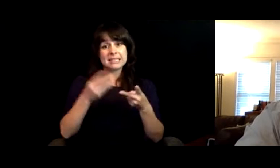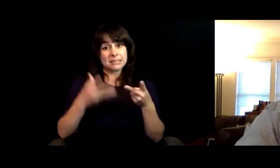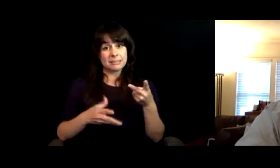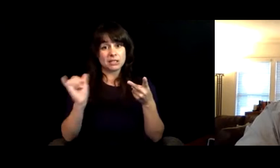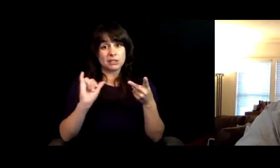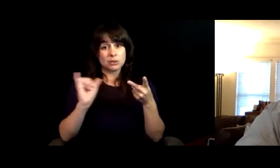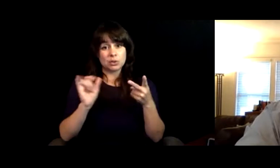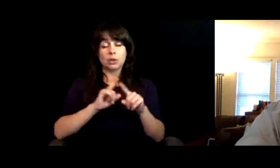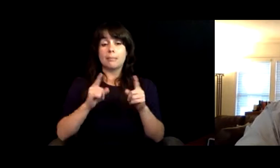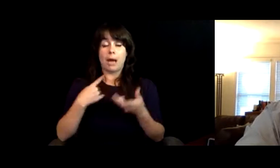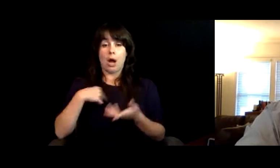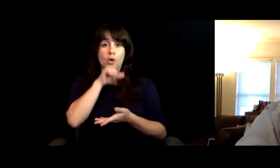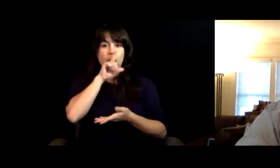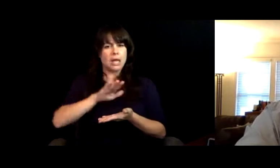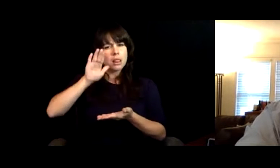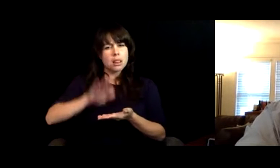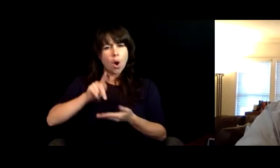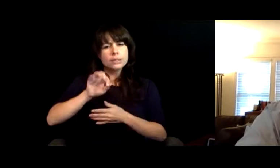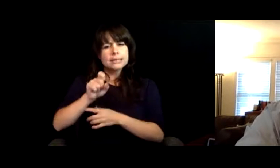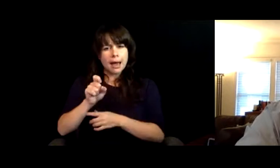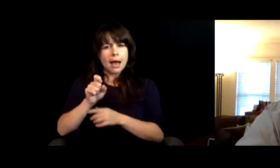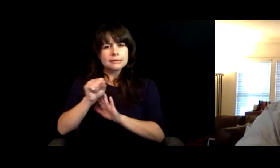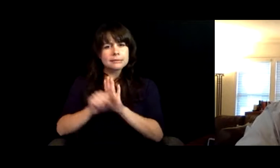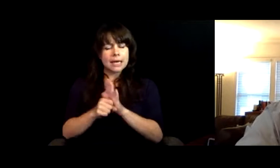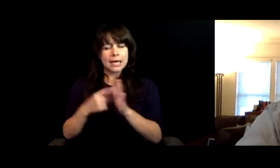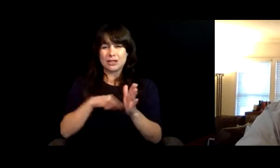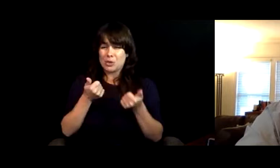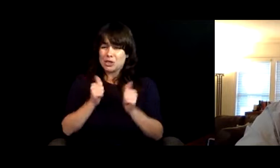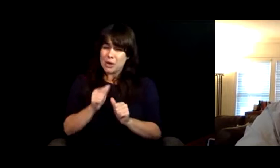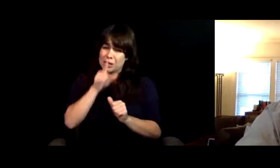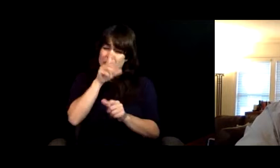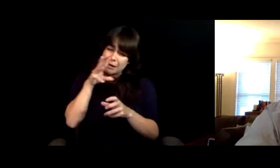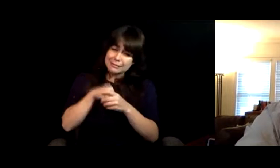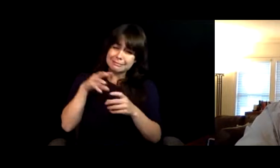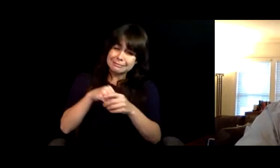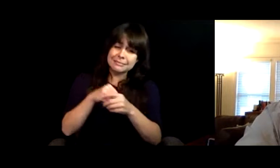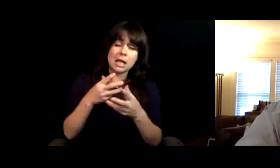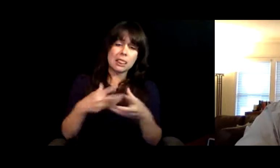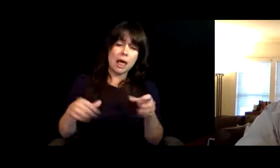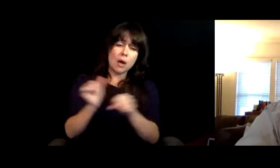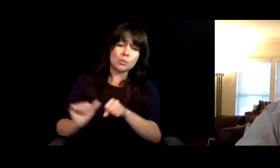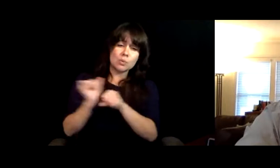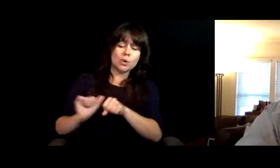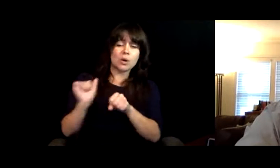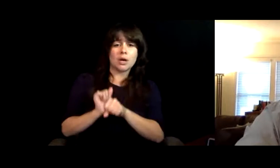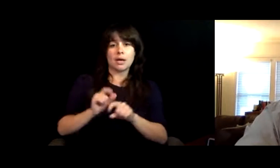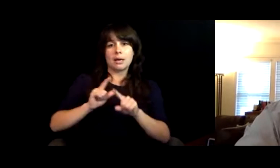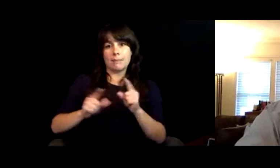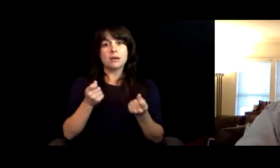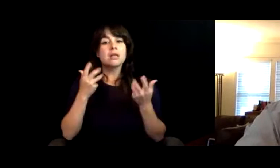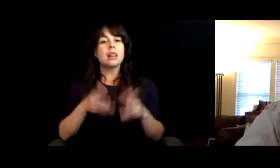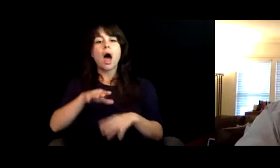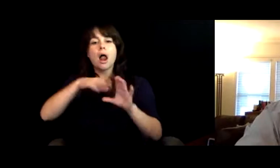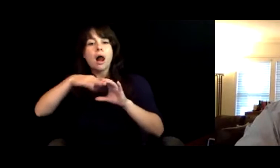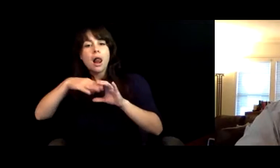low tax state, and we try to put as much as we can into this. It's a lot of lip service goes to this disability subject.